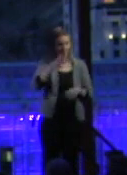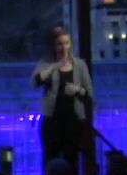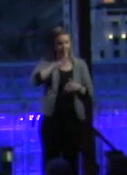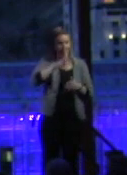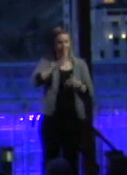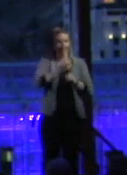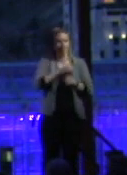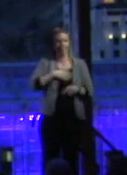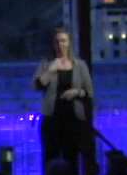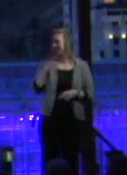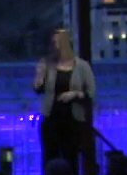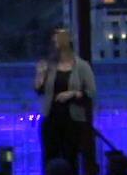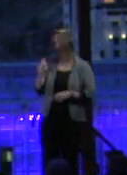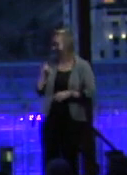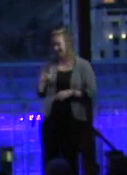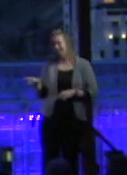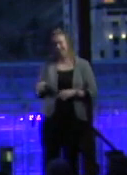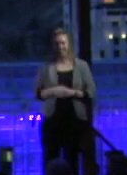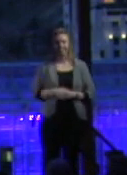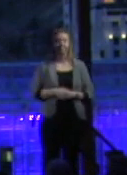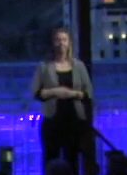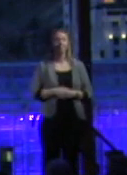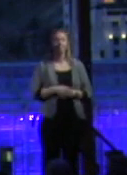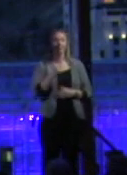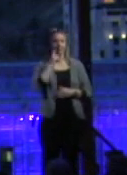Mike. So for Beth,